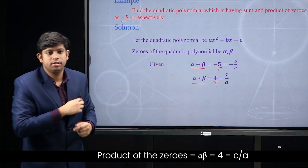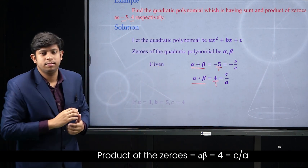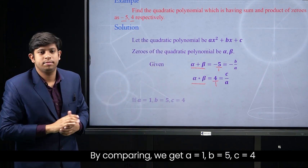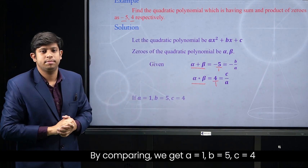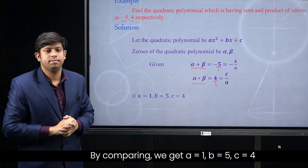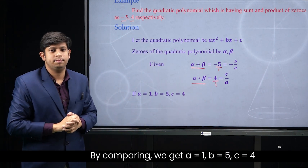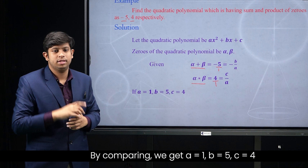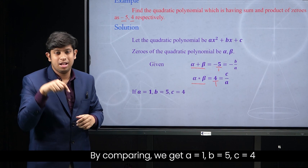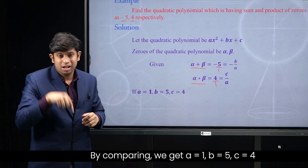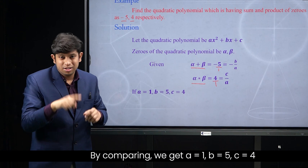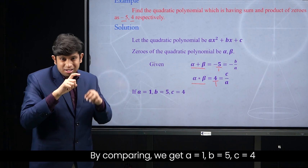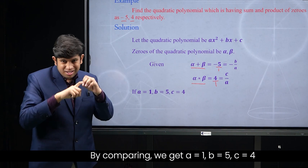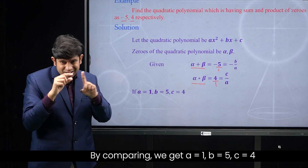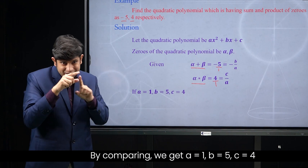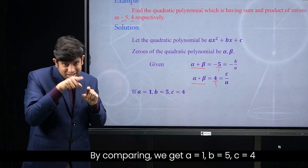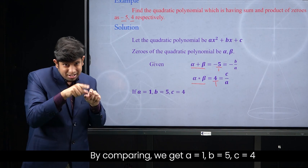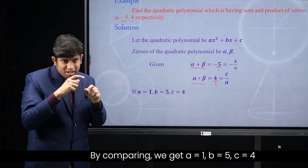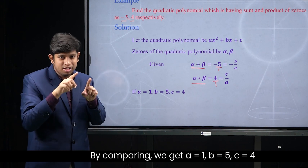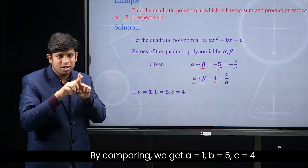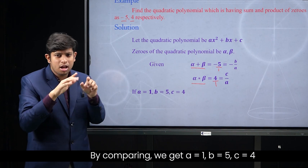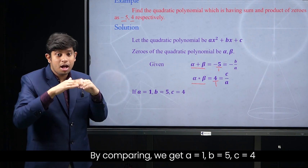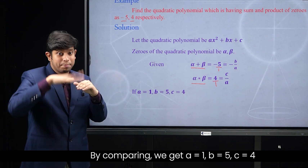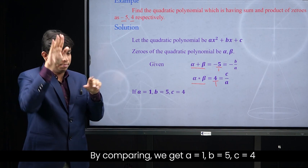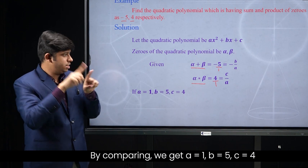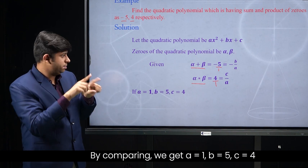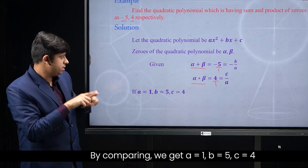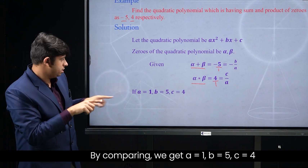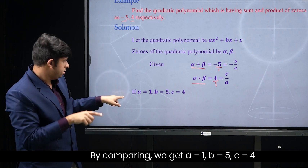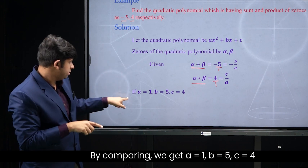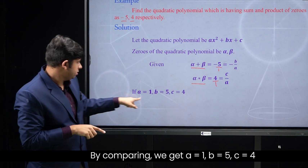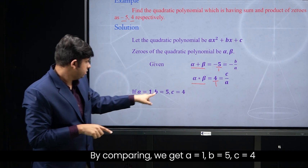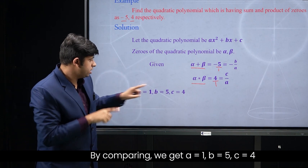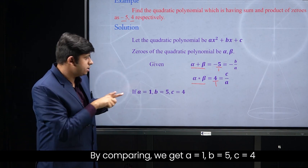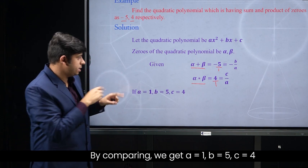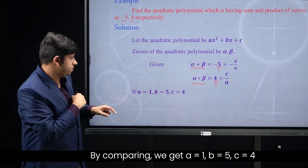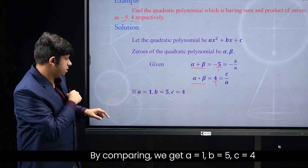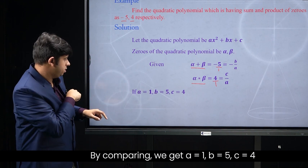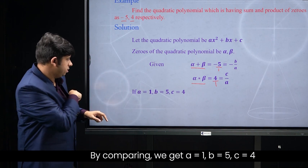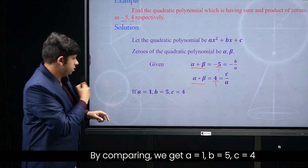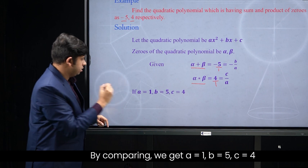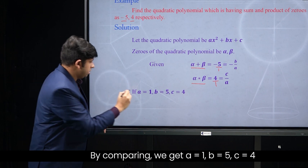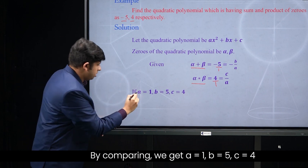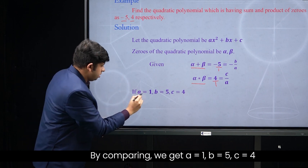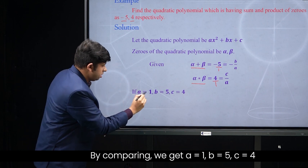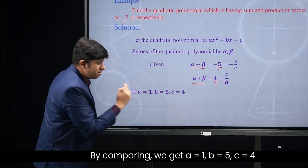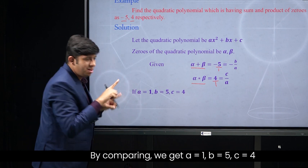By comparing, we get a equal to 1, b equal to 5, c equal to 4.